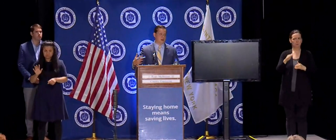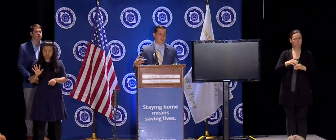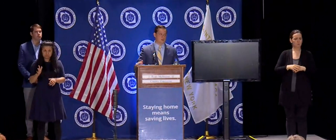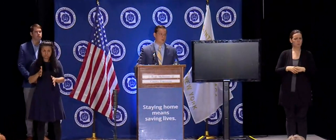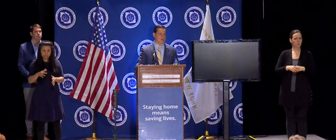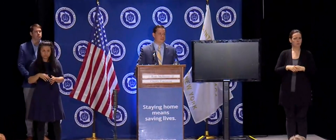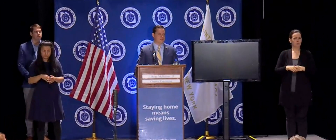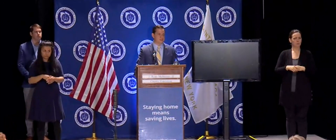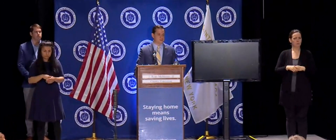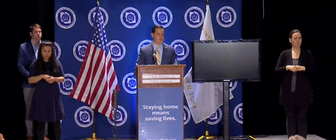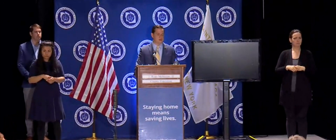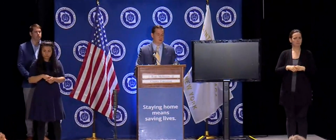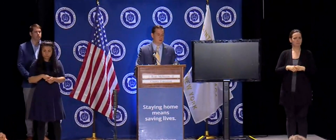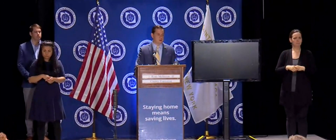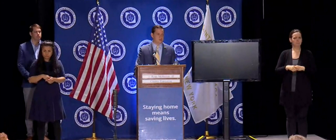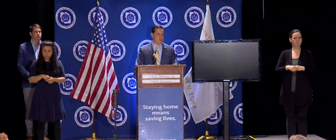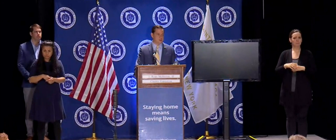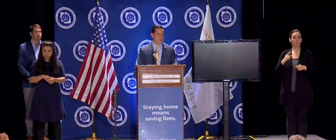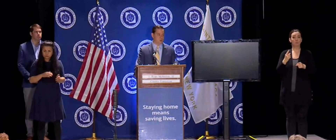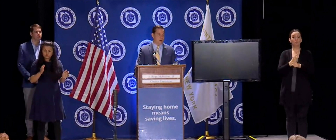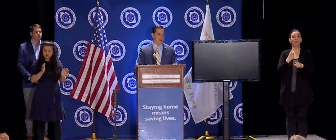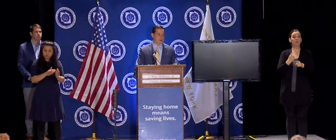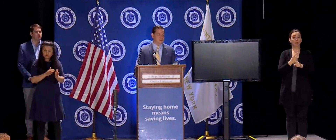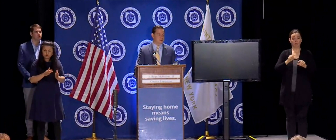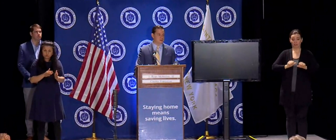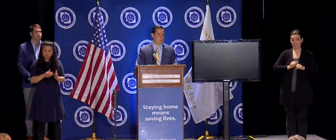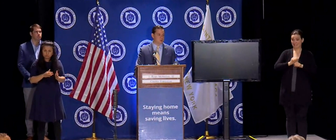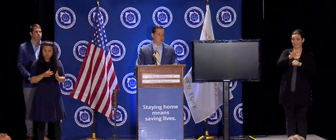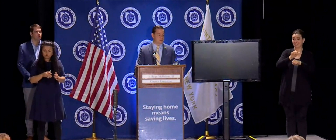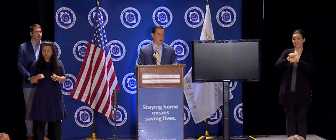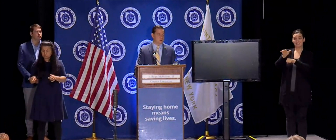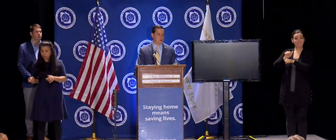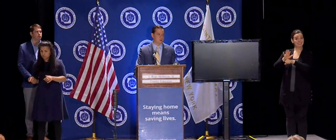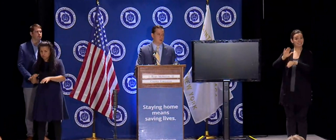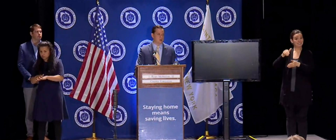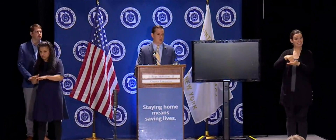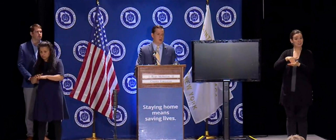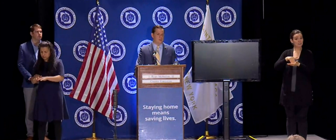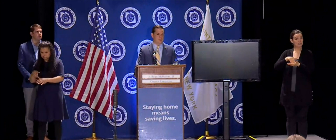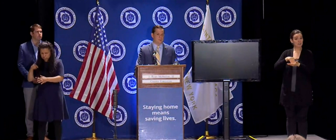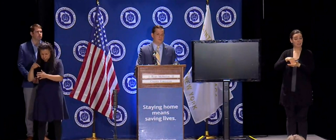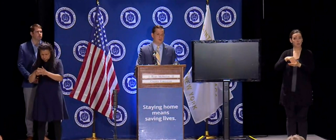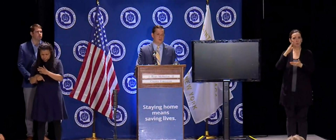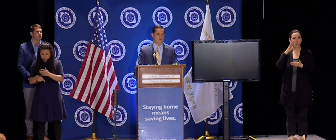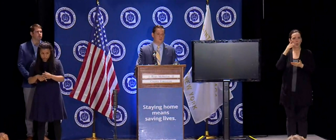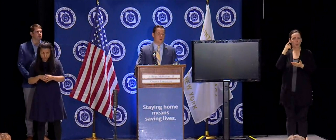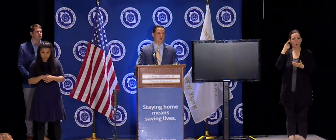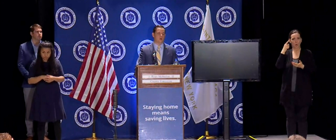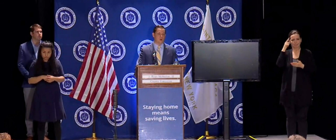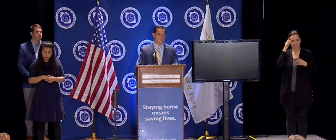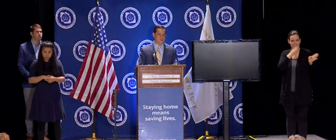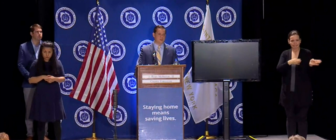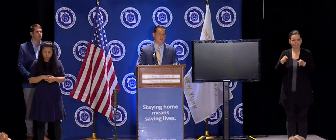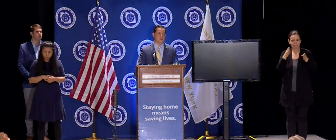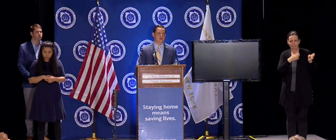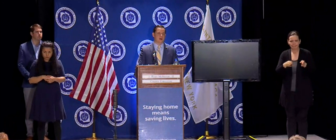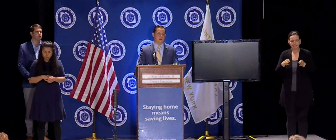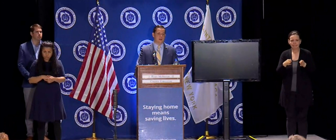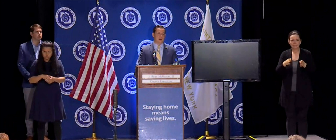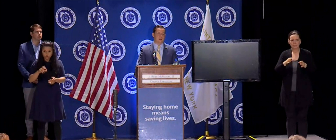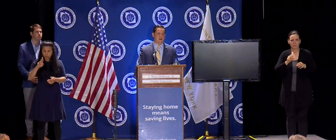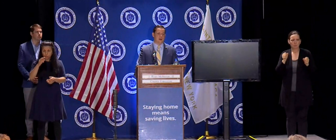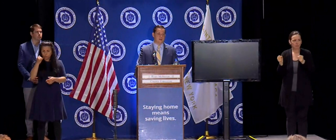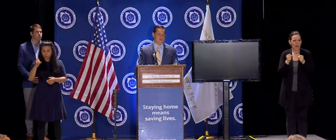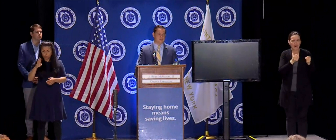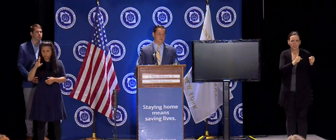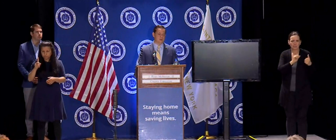distribution center isn't what this is. This is a logistics robotics distribution center. So there's one in Oklahoma City